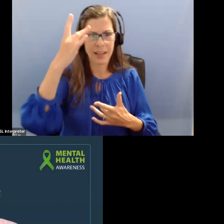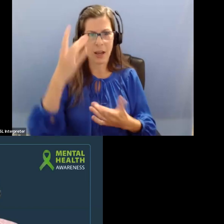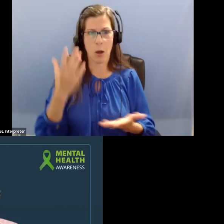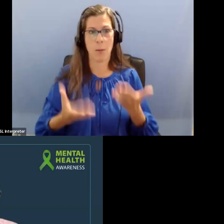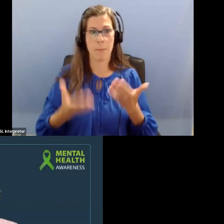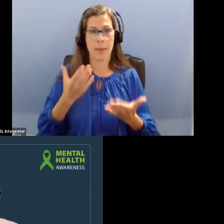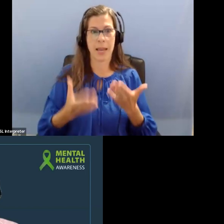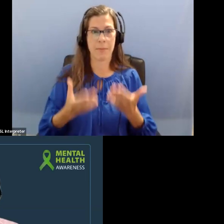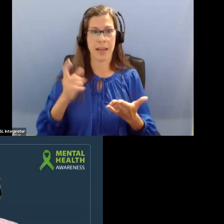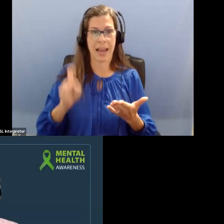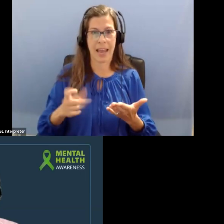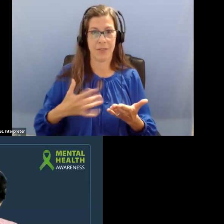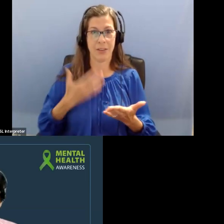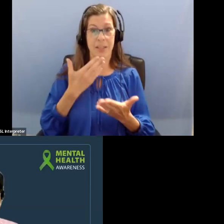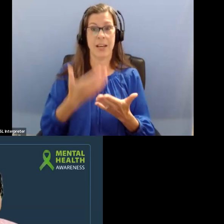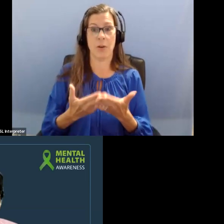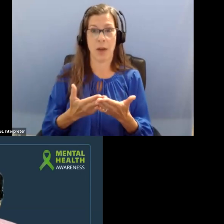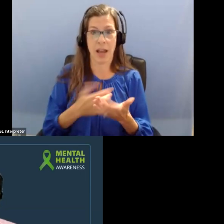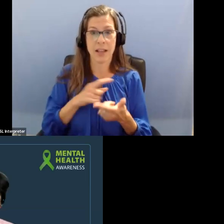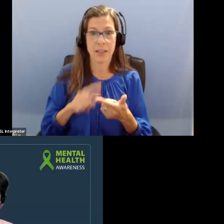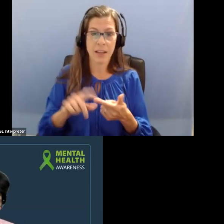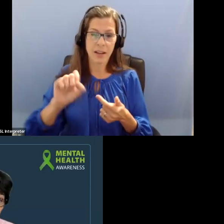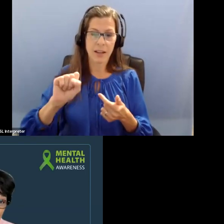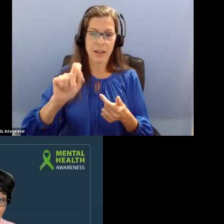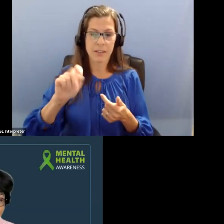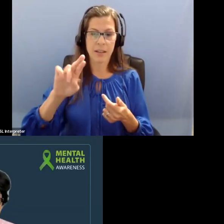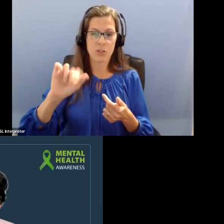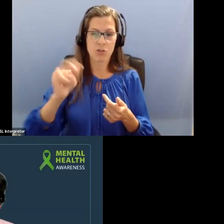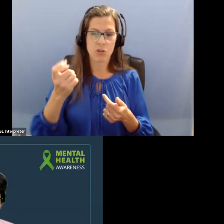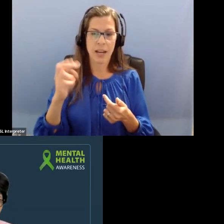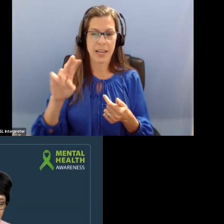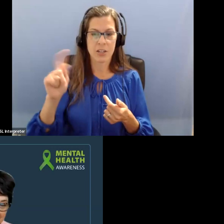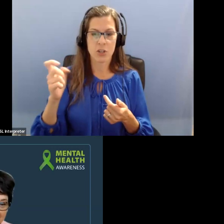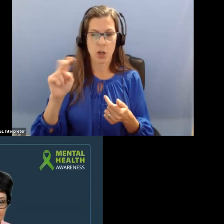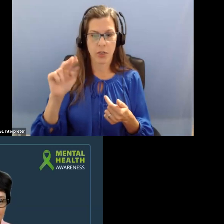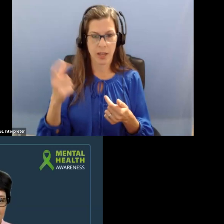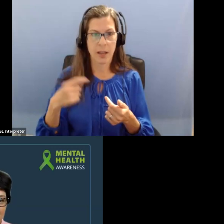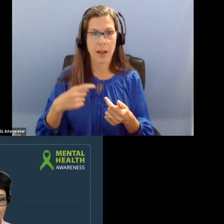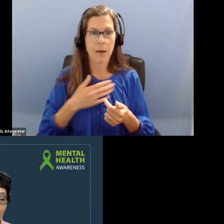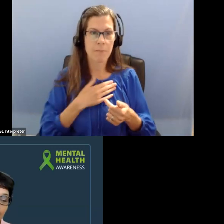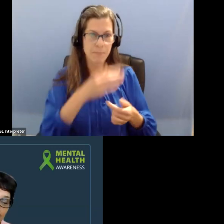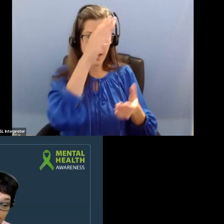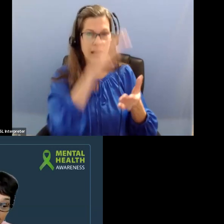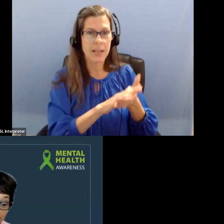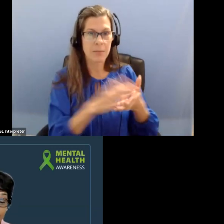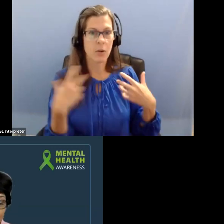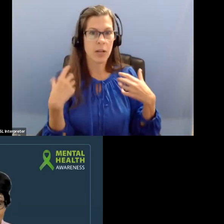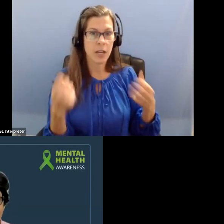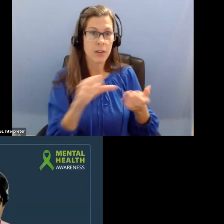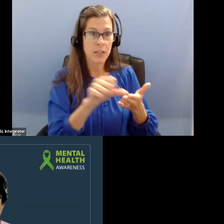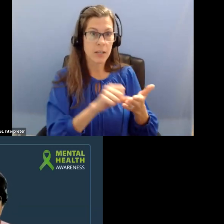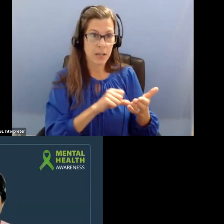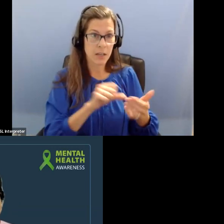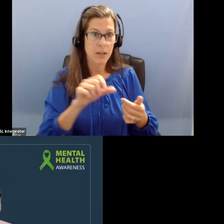I have to be feeling well and then I can really. Stranger Things is fun, though. Yeah. I can vouch for The Wire. My husband, when he was recovering from surgery, he binged